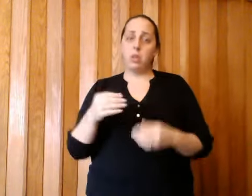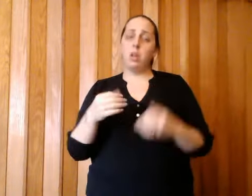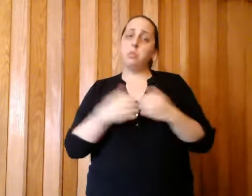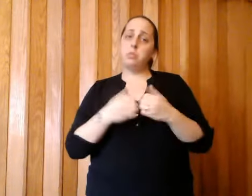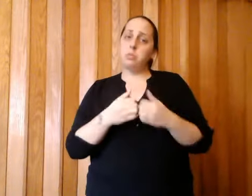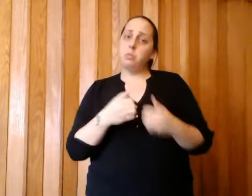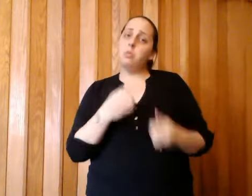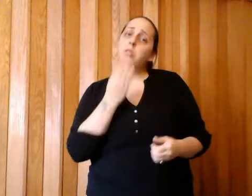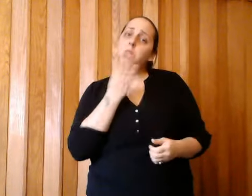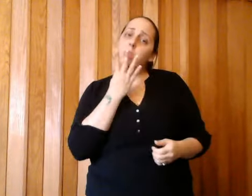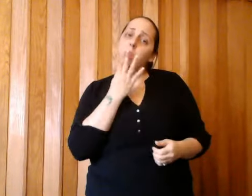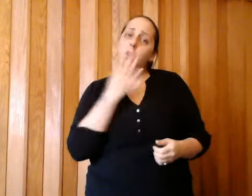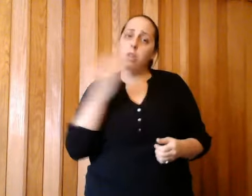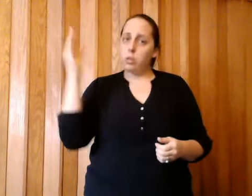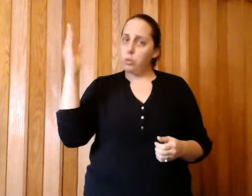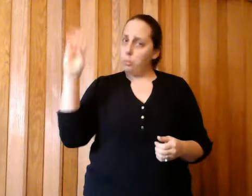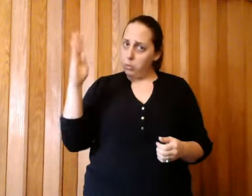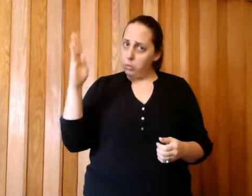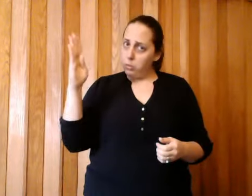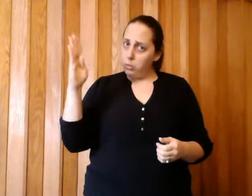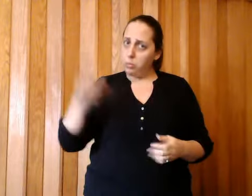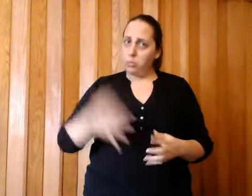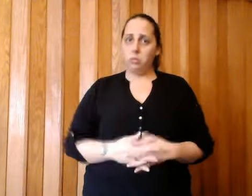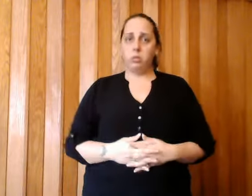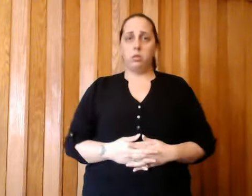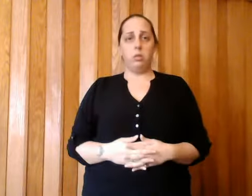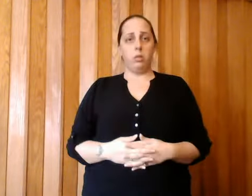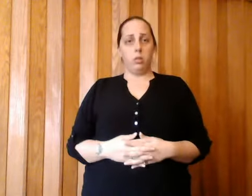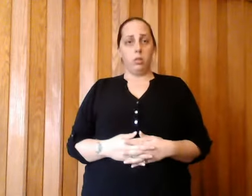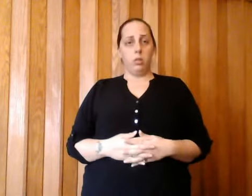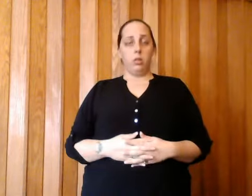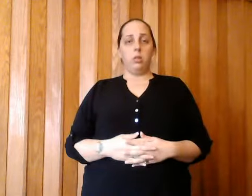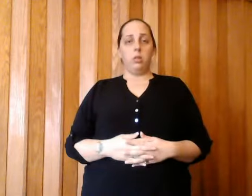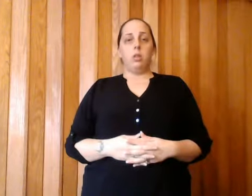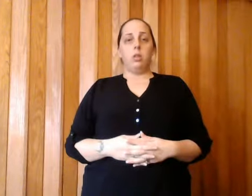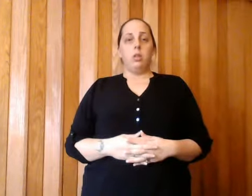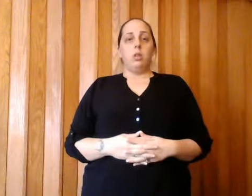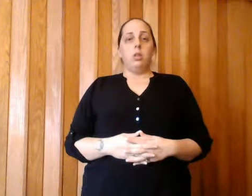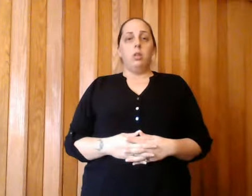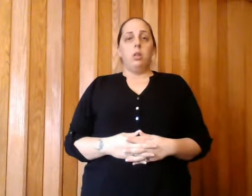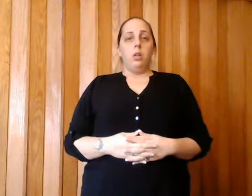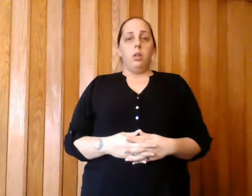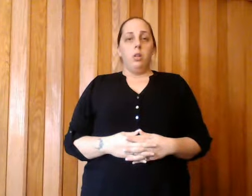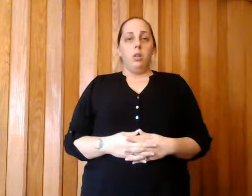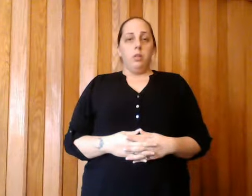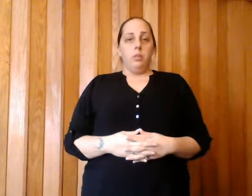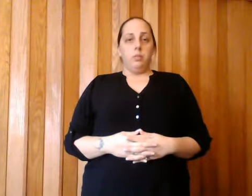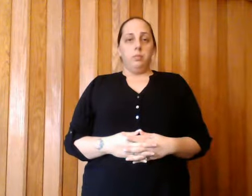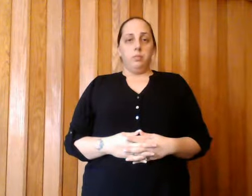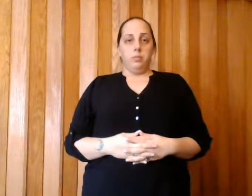things that get sort of the same about real life situations. So it's not all so far away,